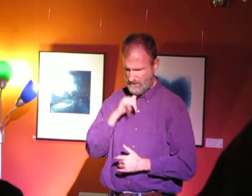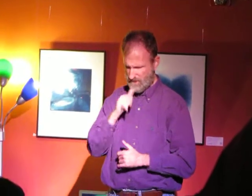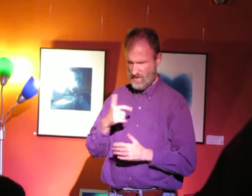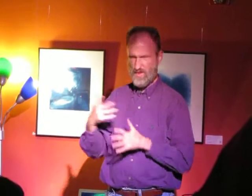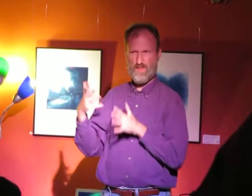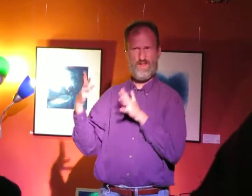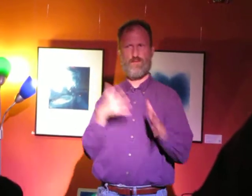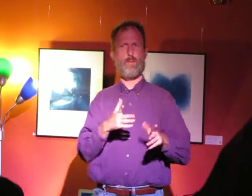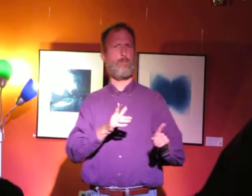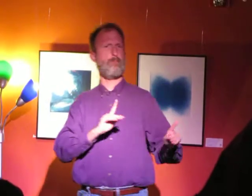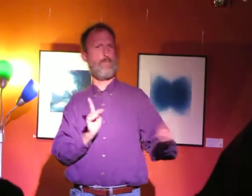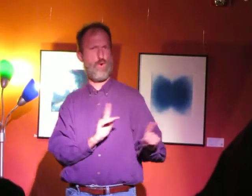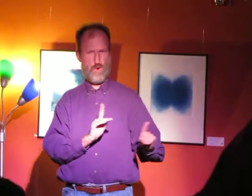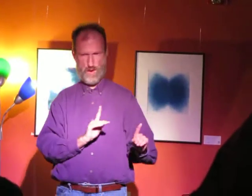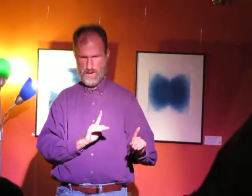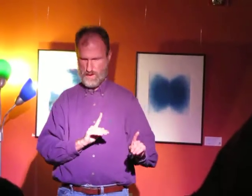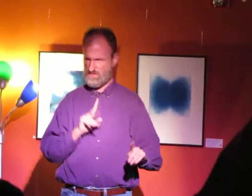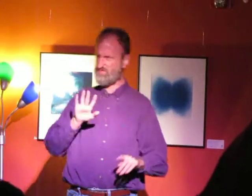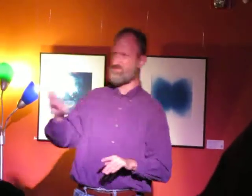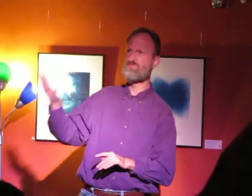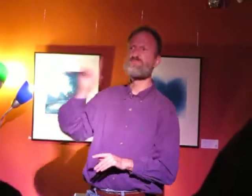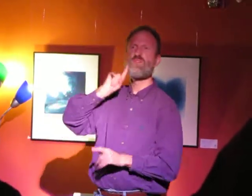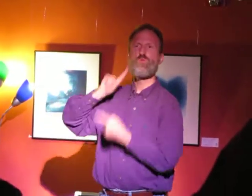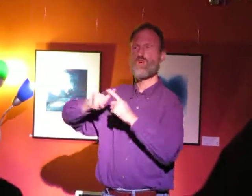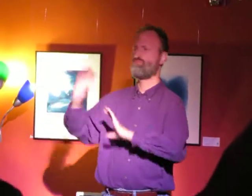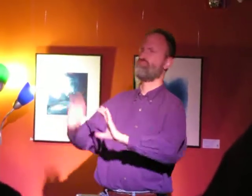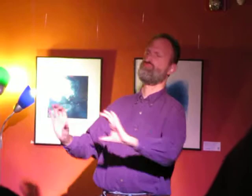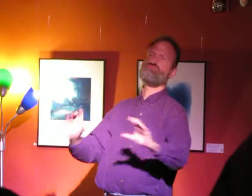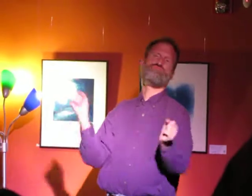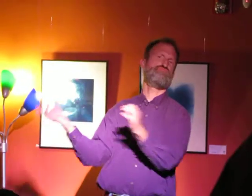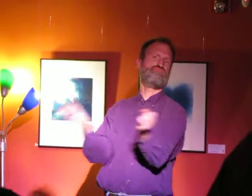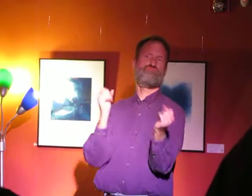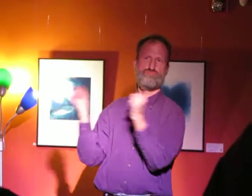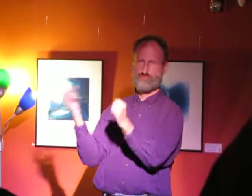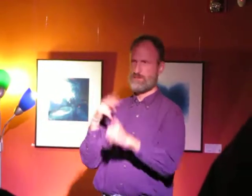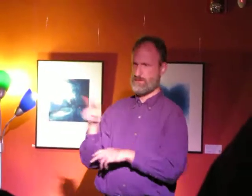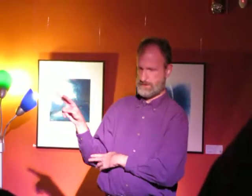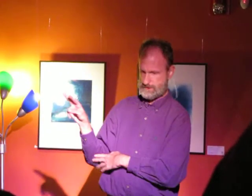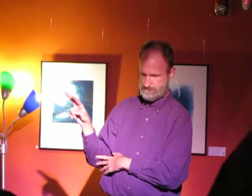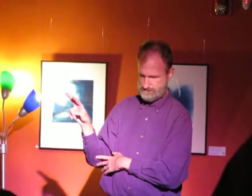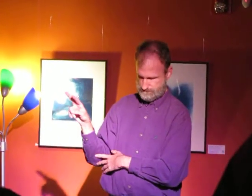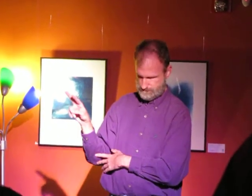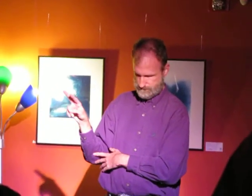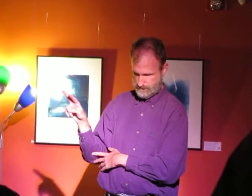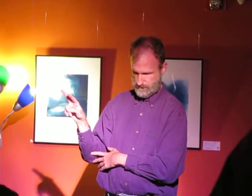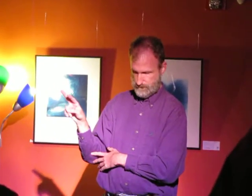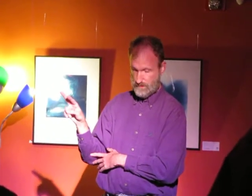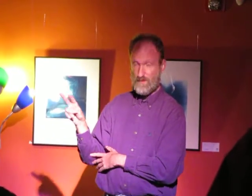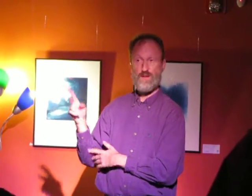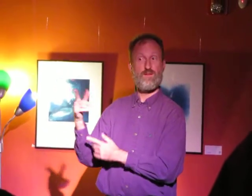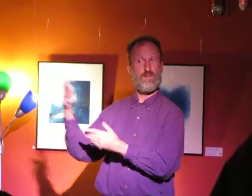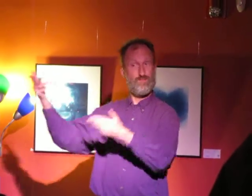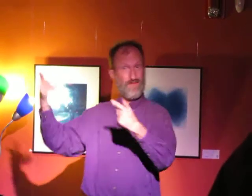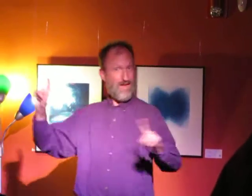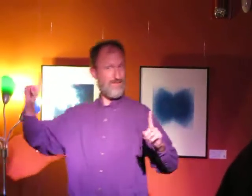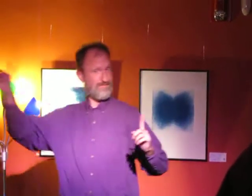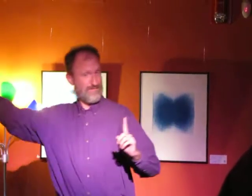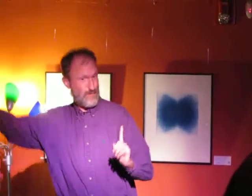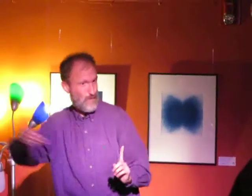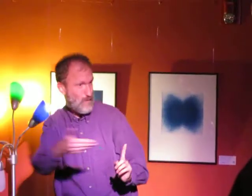Try not to feel left out. At parties when his friends sign quickly to each other. When he introduces you